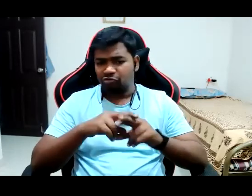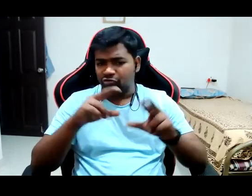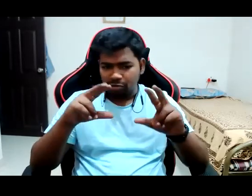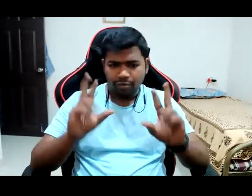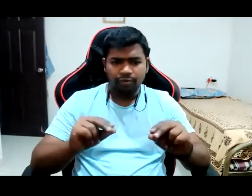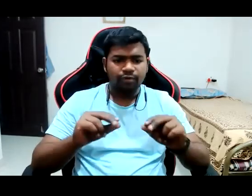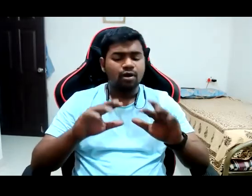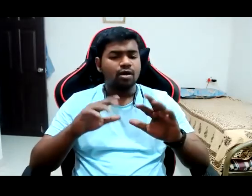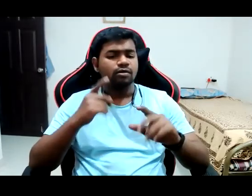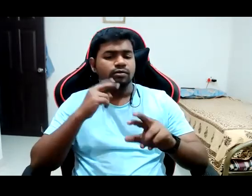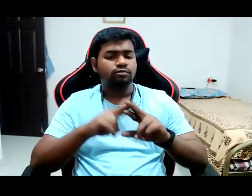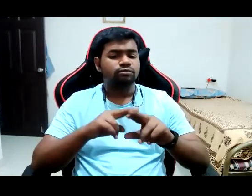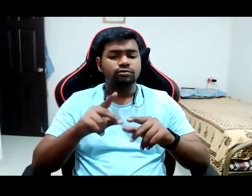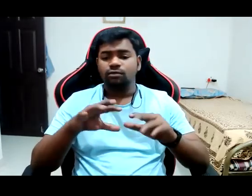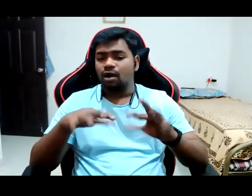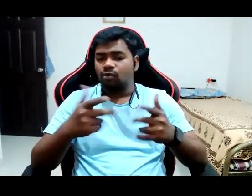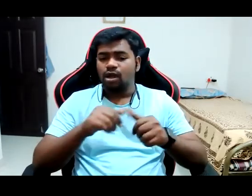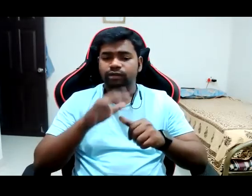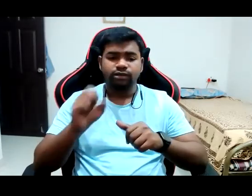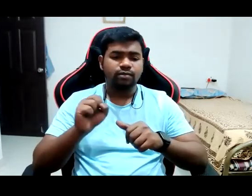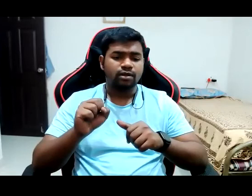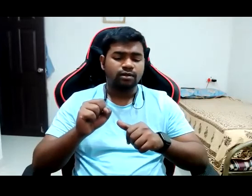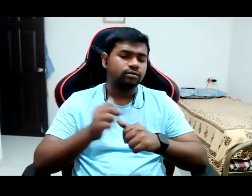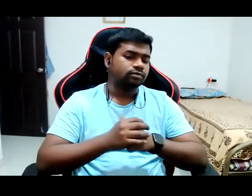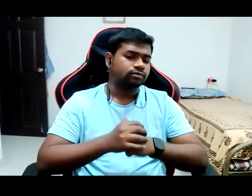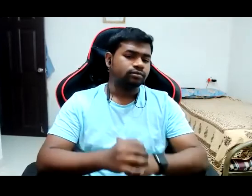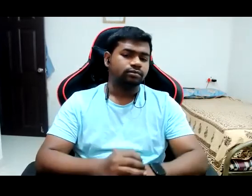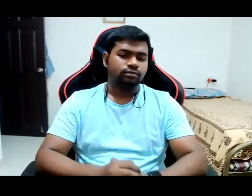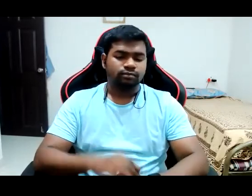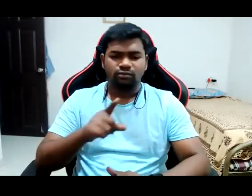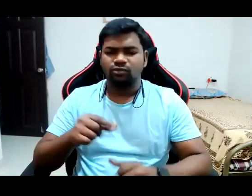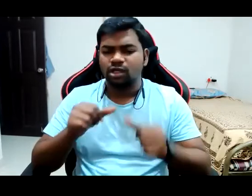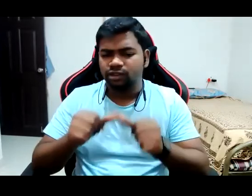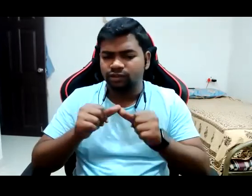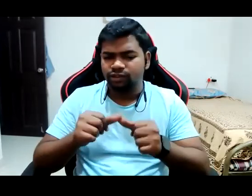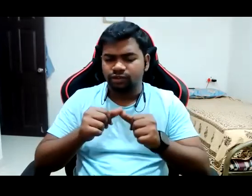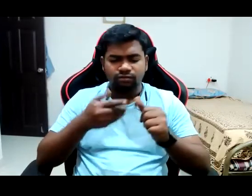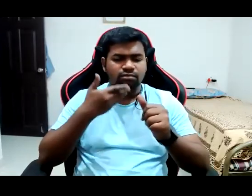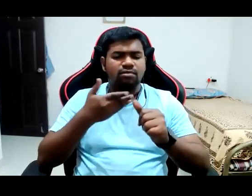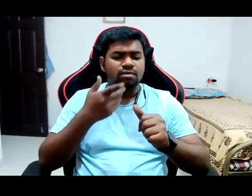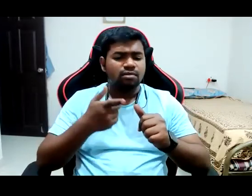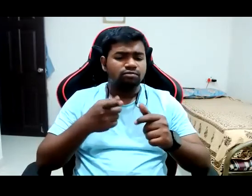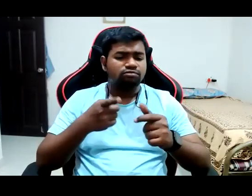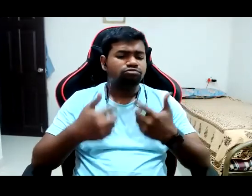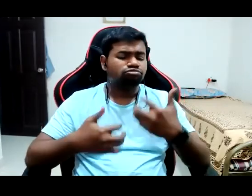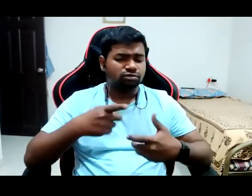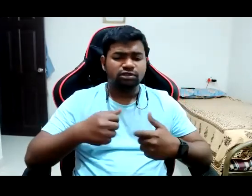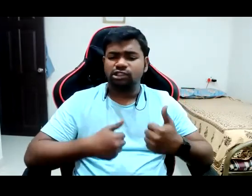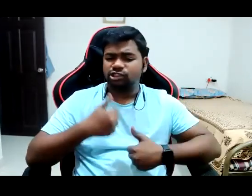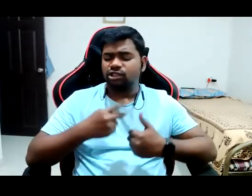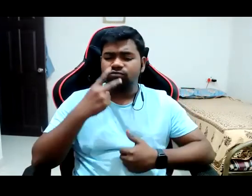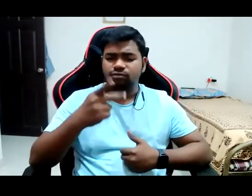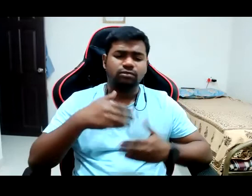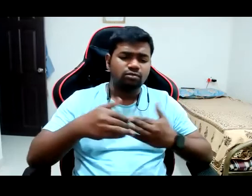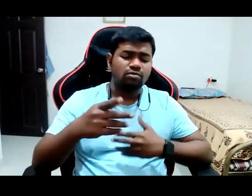make it accessible? Really helping out with that. So I think those are some of the suggestions that we have, but we really challenge you to try and see how can you